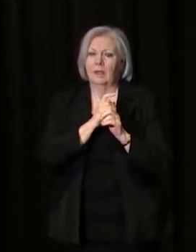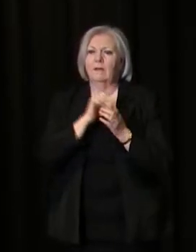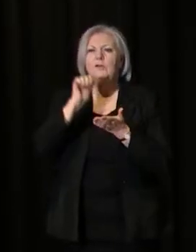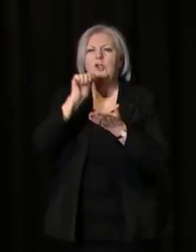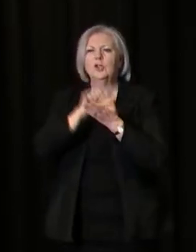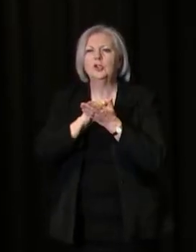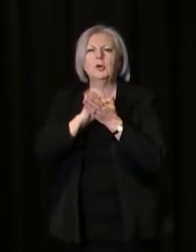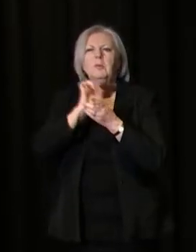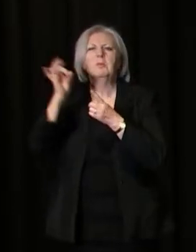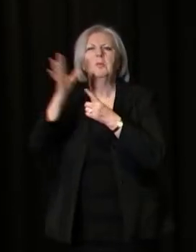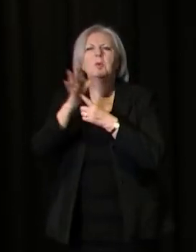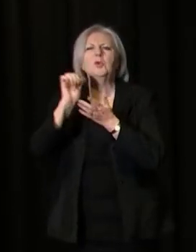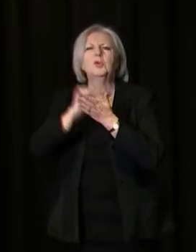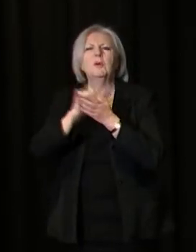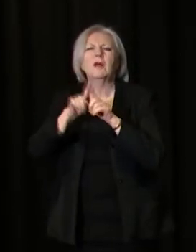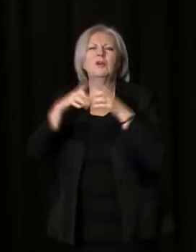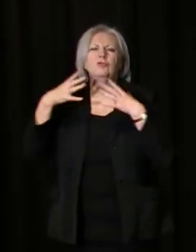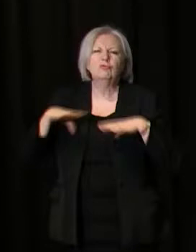Yes.